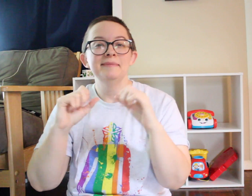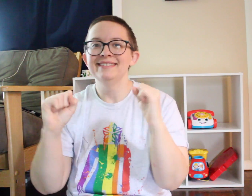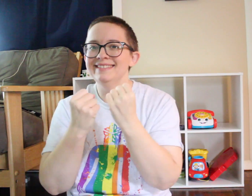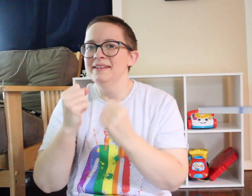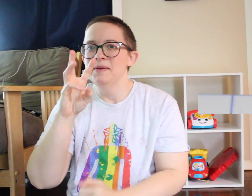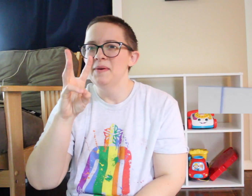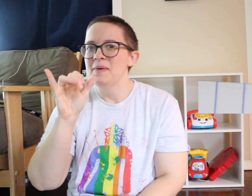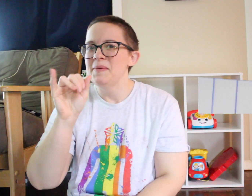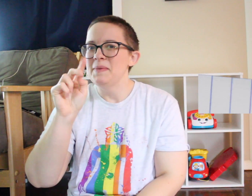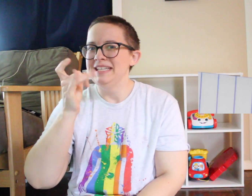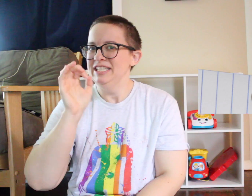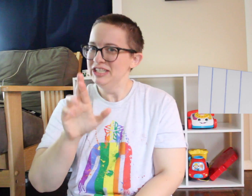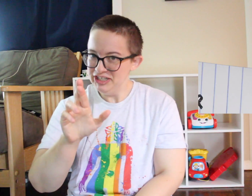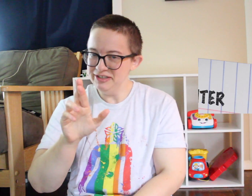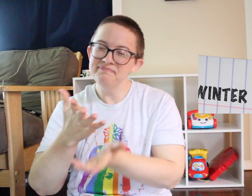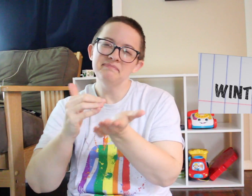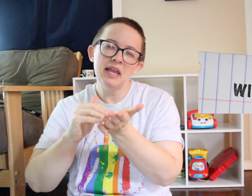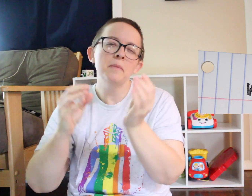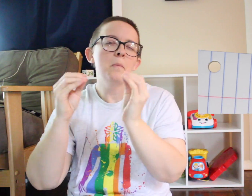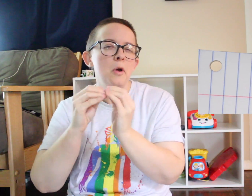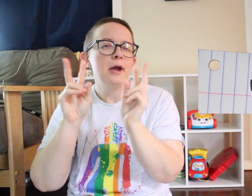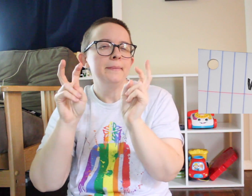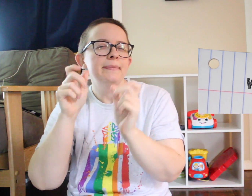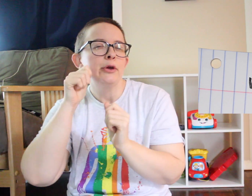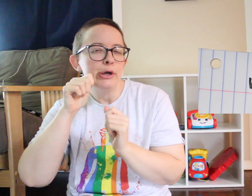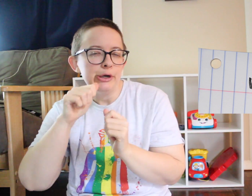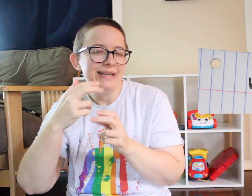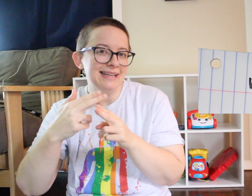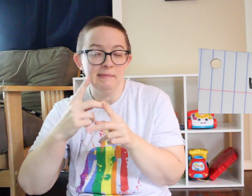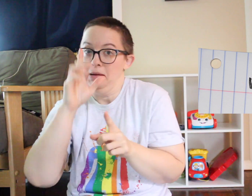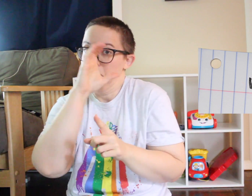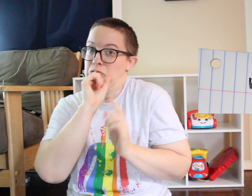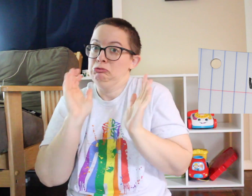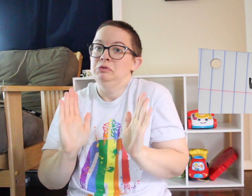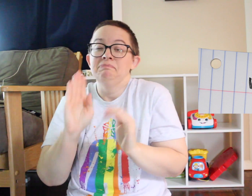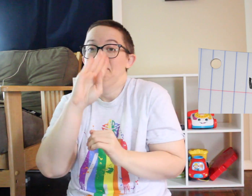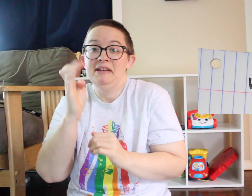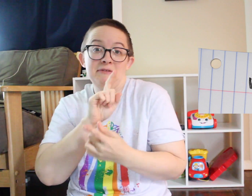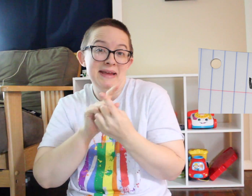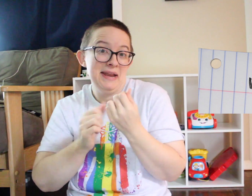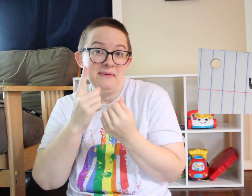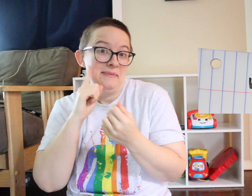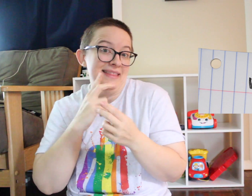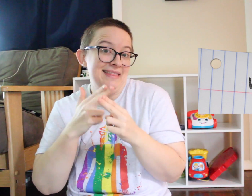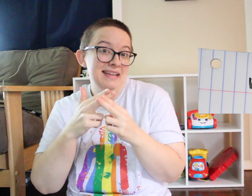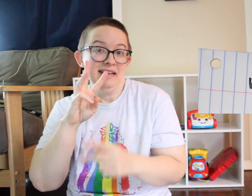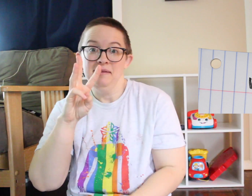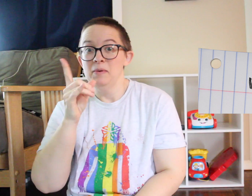the last name is Winter. Again, this is more of a girl name, I'm assuming. I've never actually met anyone with the